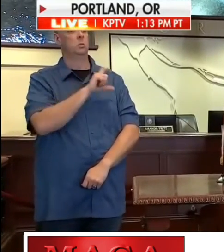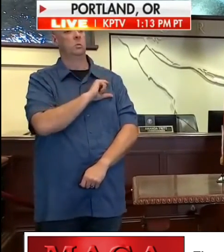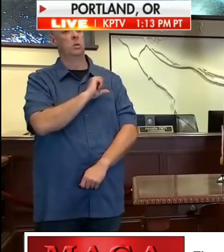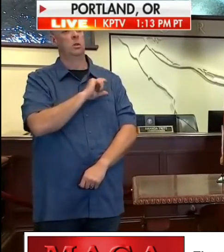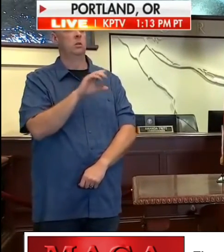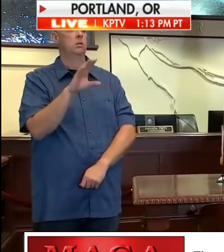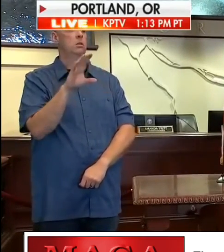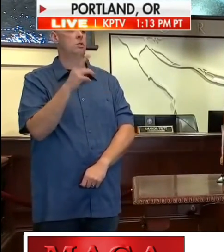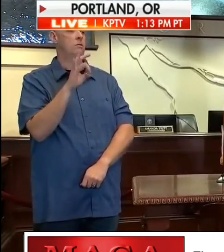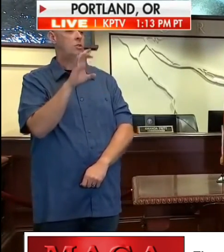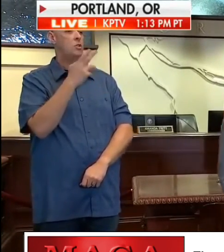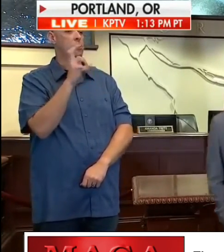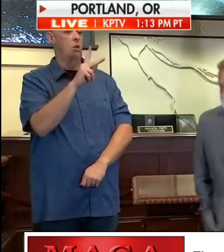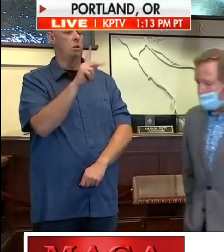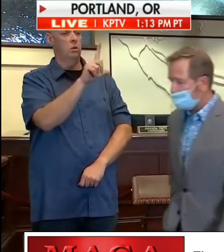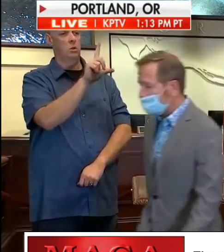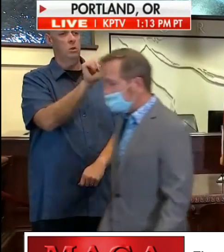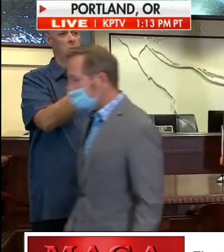Chuck LaBelle.